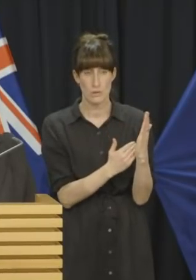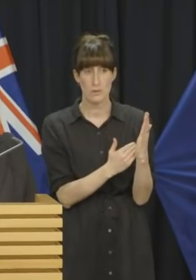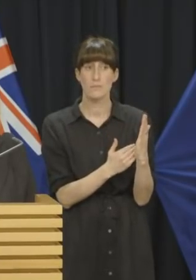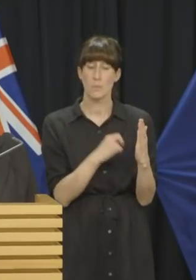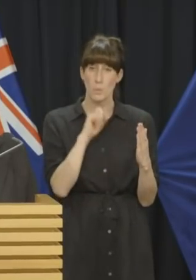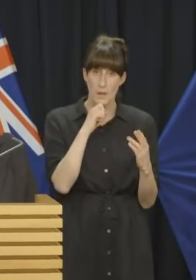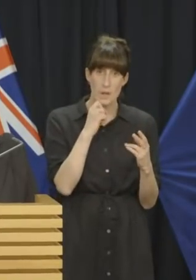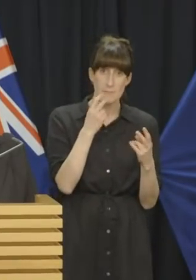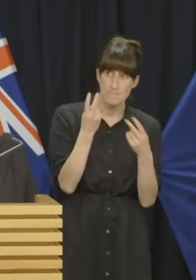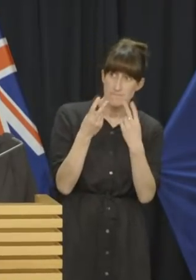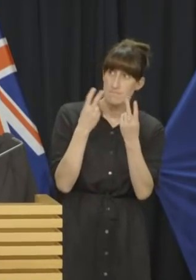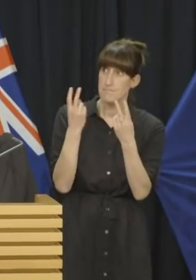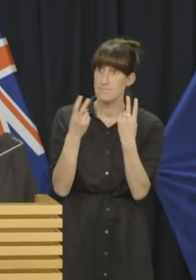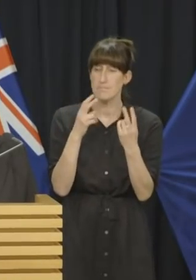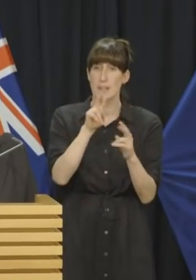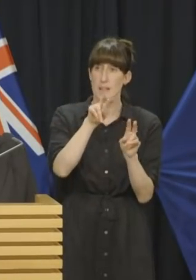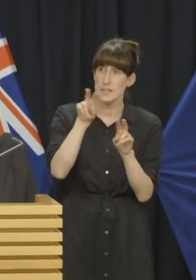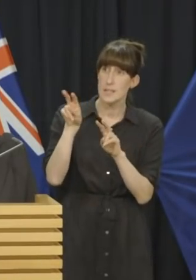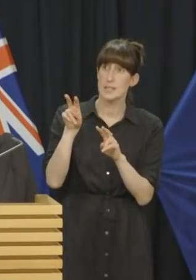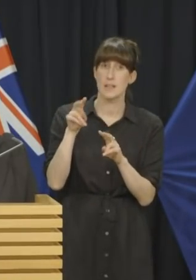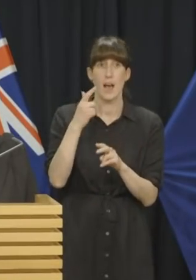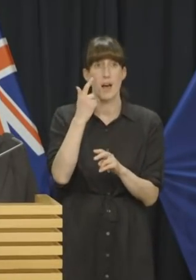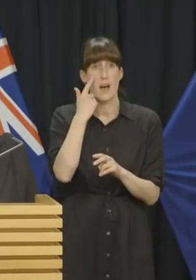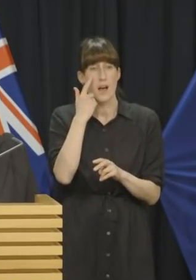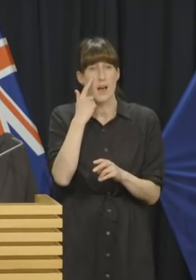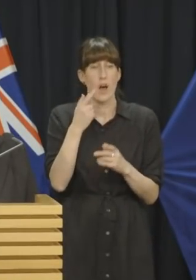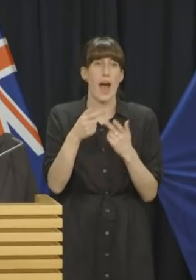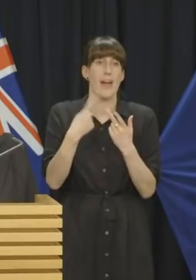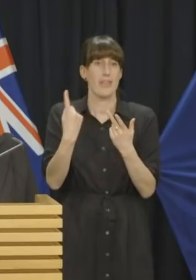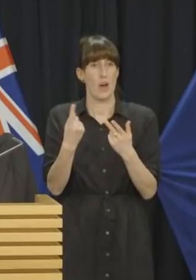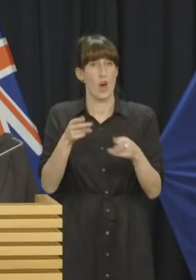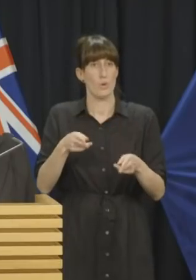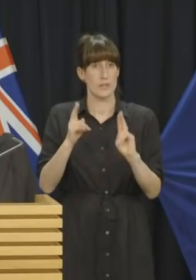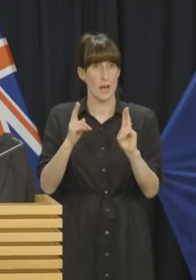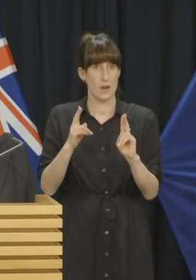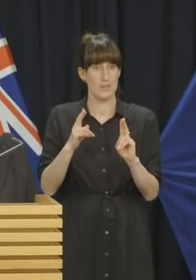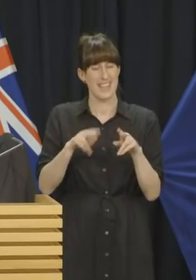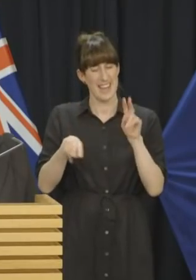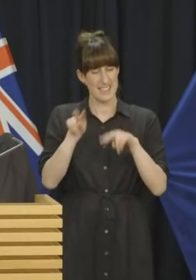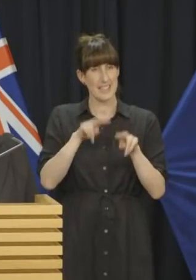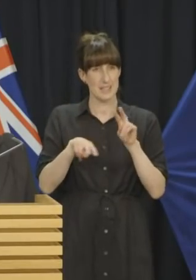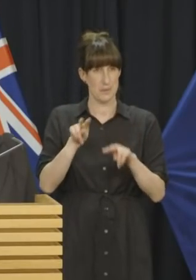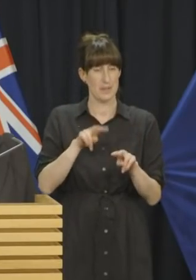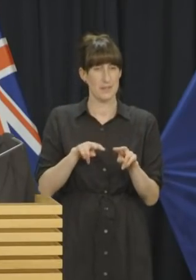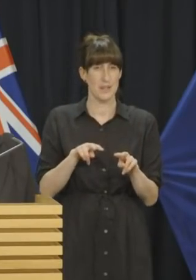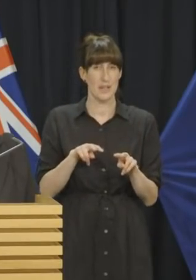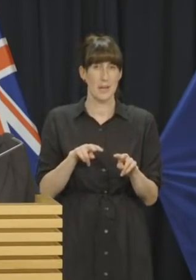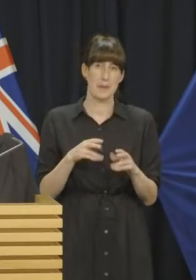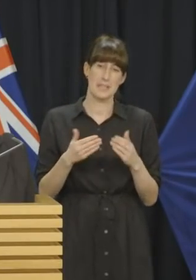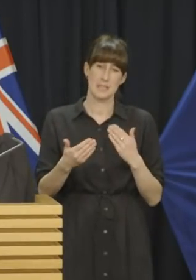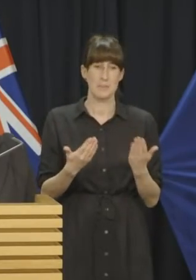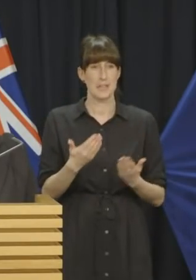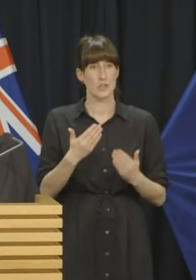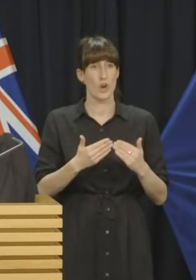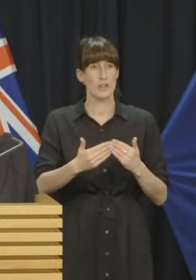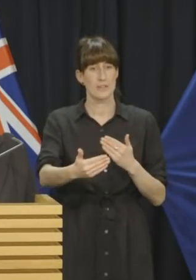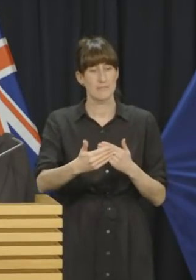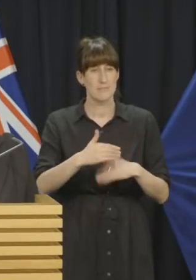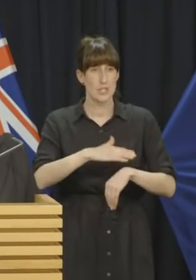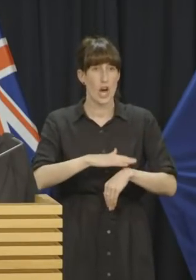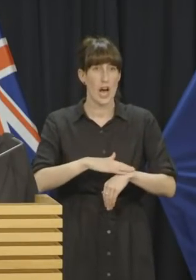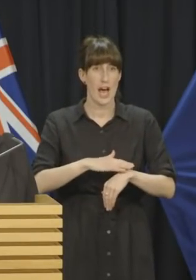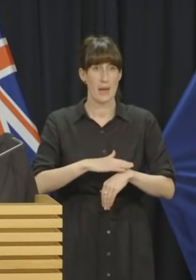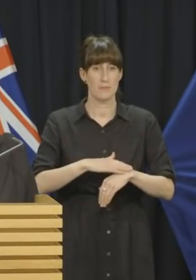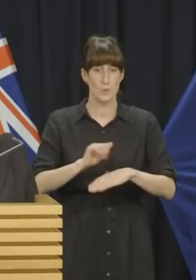whether or not there are additional facilities that we would want to look at, and part of that assessment considers the time span, so how long these things will take